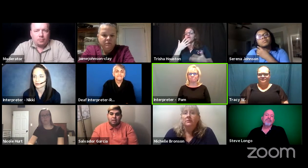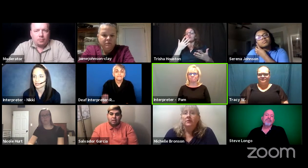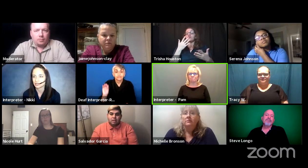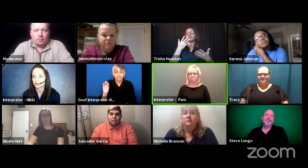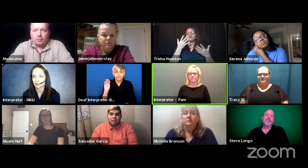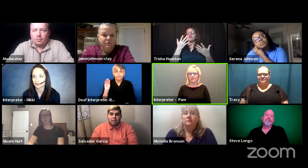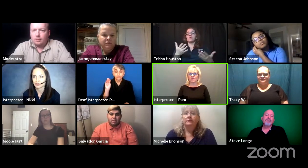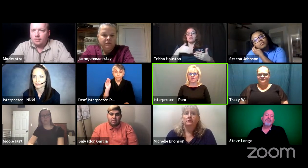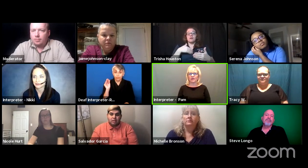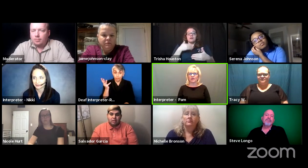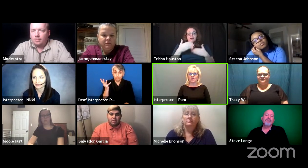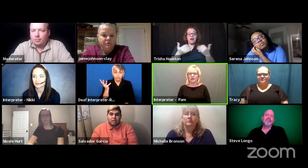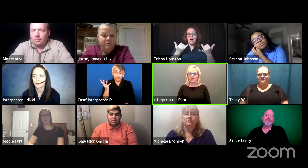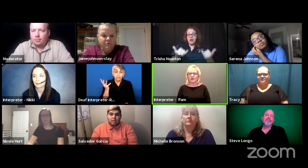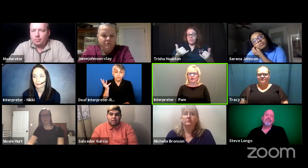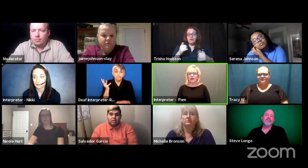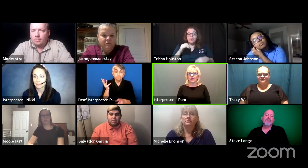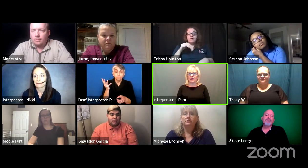Switching interpreters.